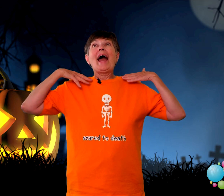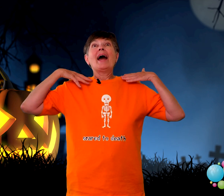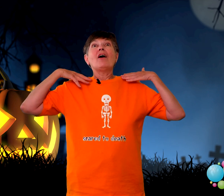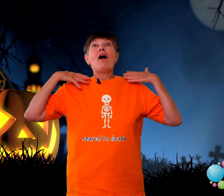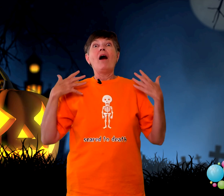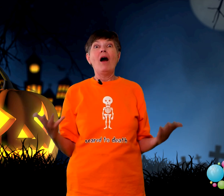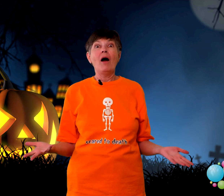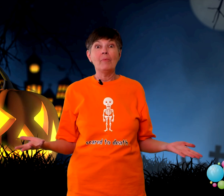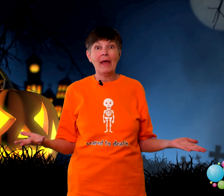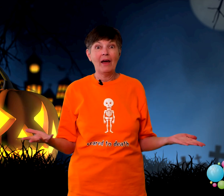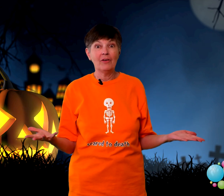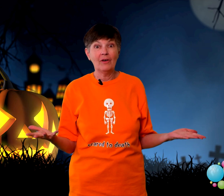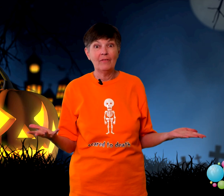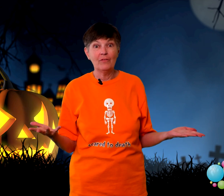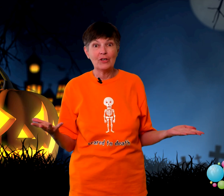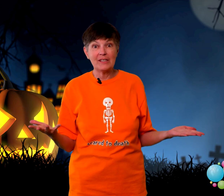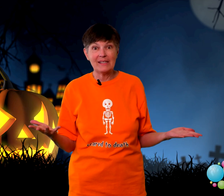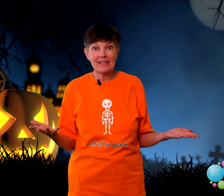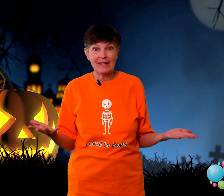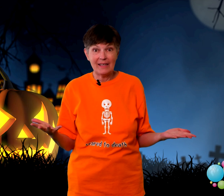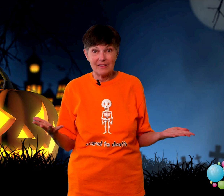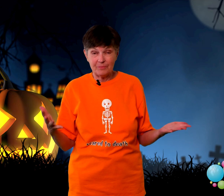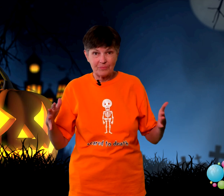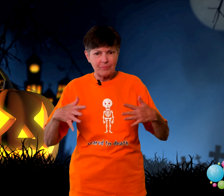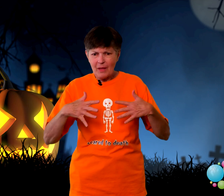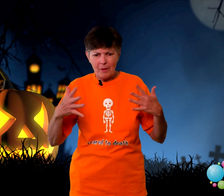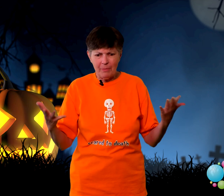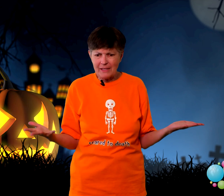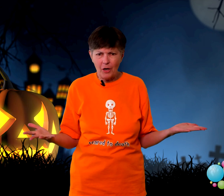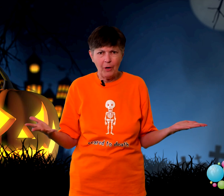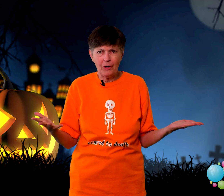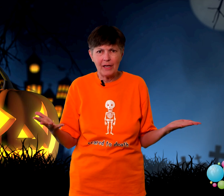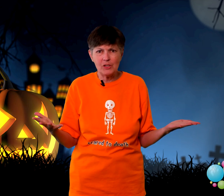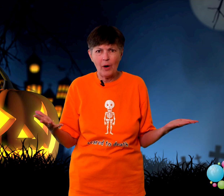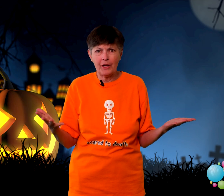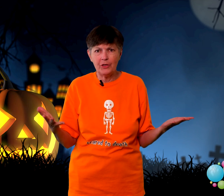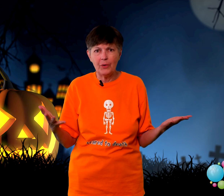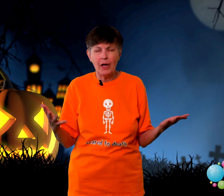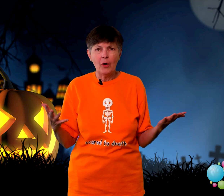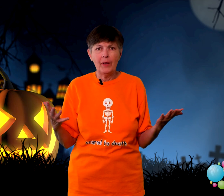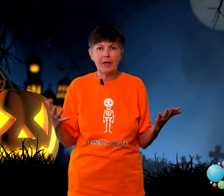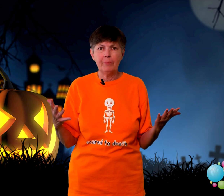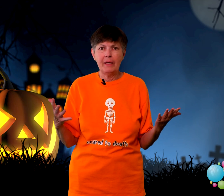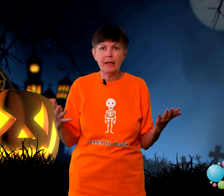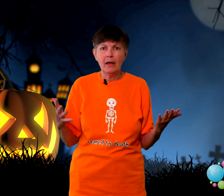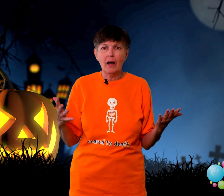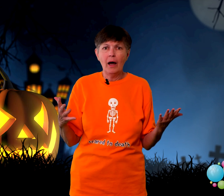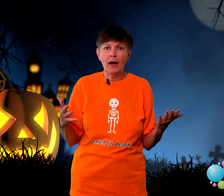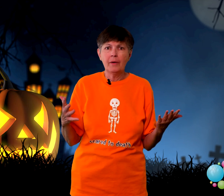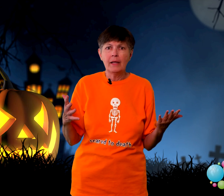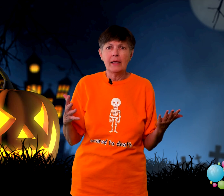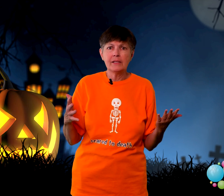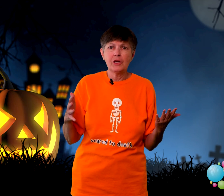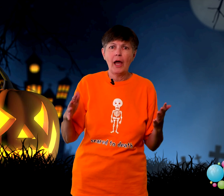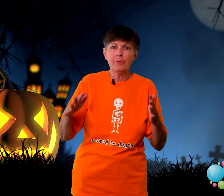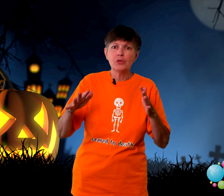add all manner of verses to this based on what your kids want to do. We could be, it's time